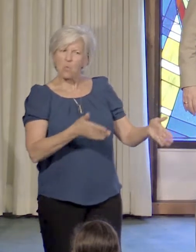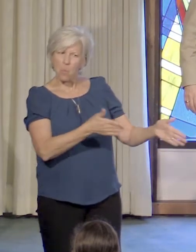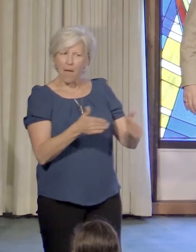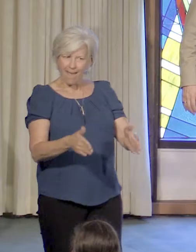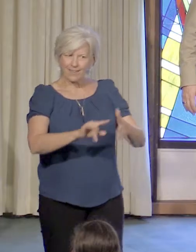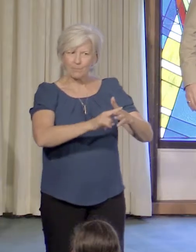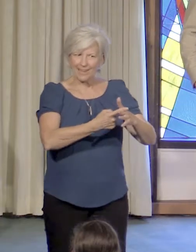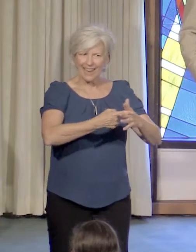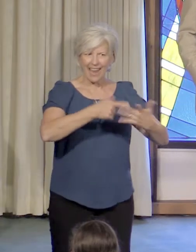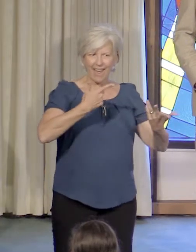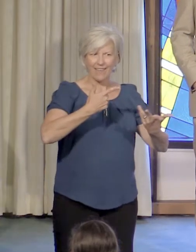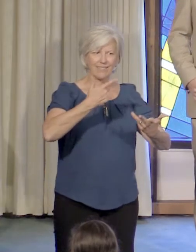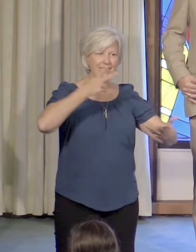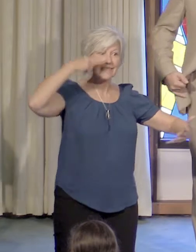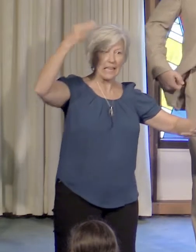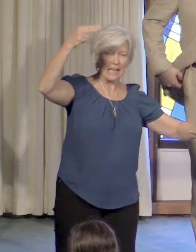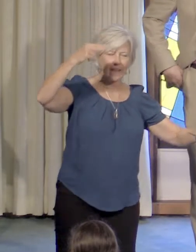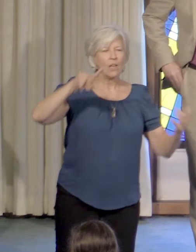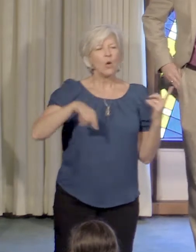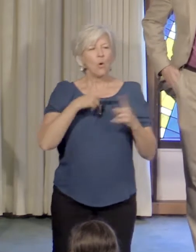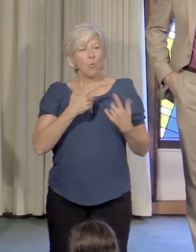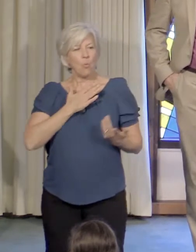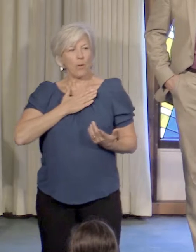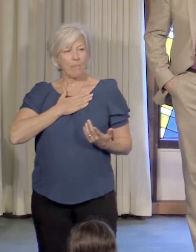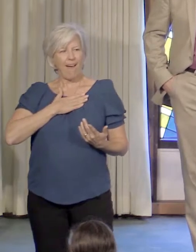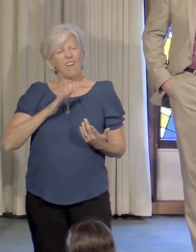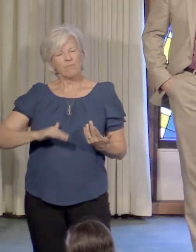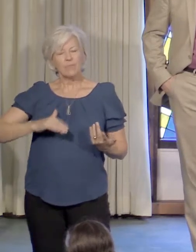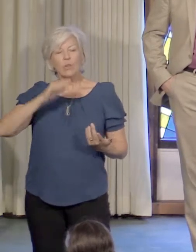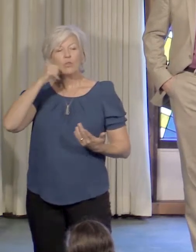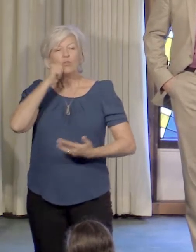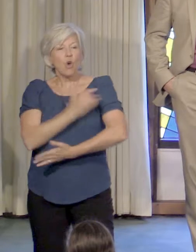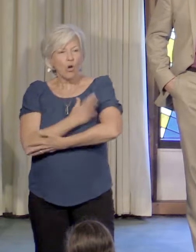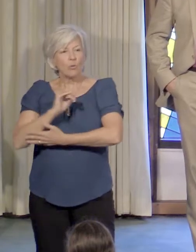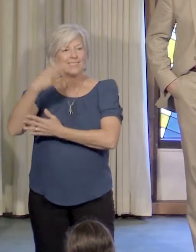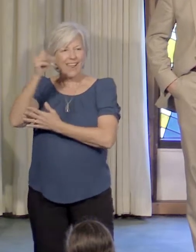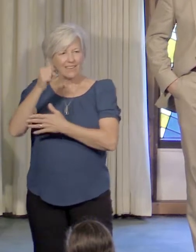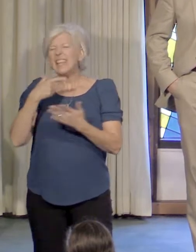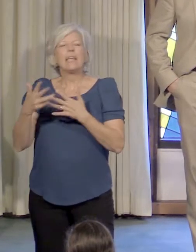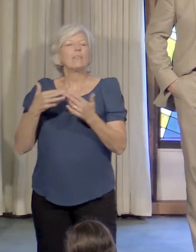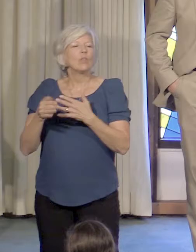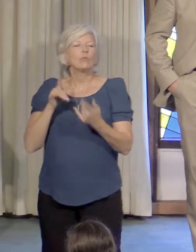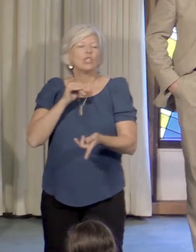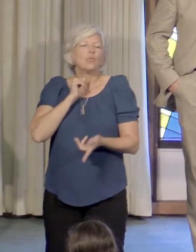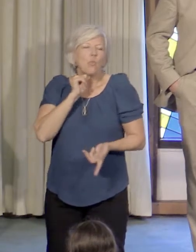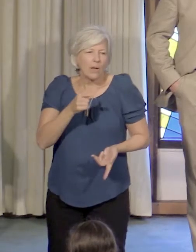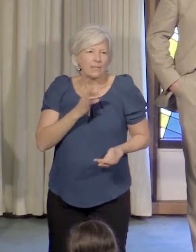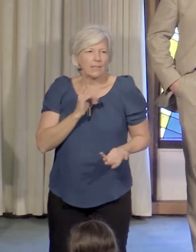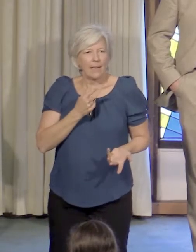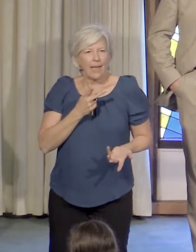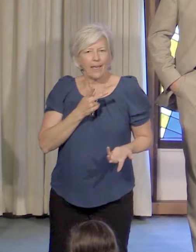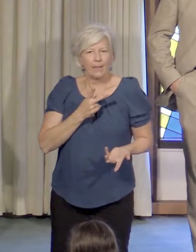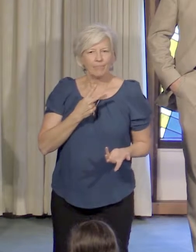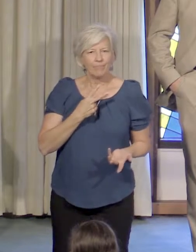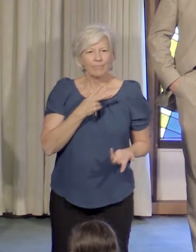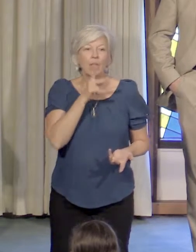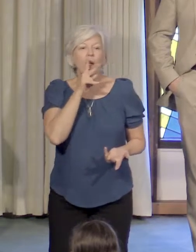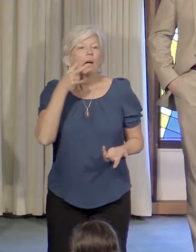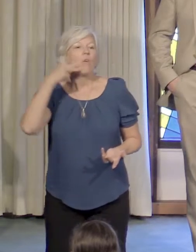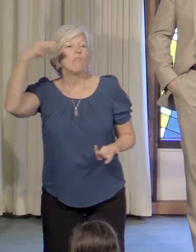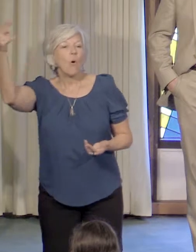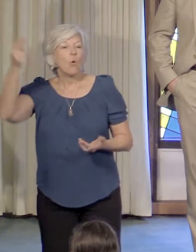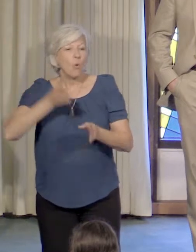So when my older daughter was in high school, even though she was not a vocal major, she went to the School of the Arts in our county, she